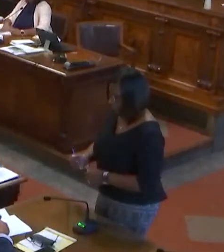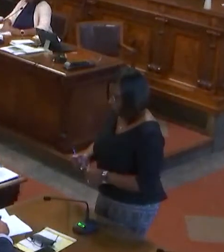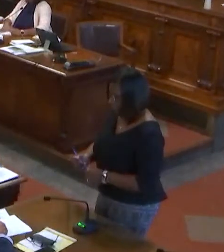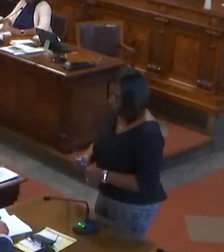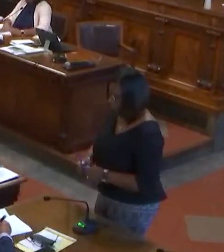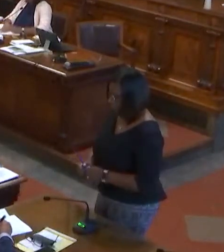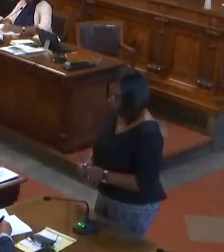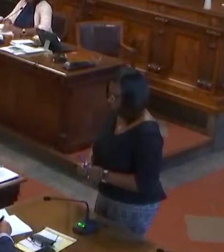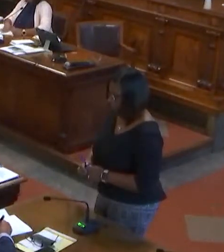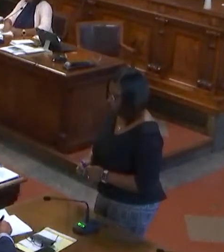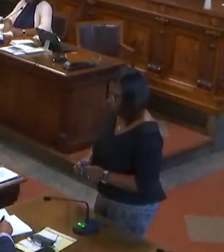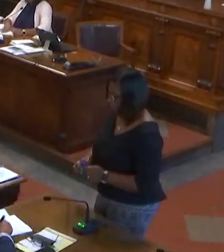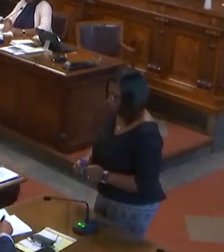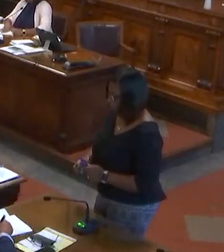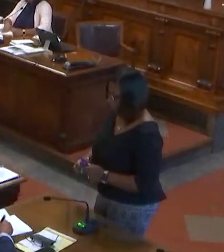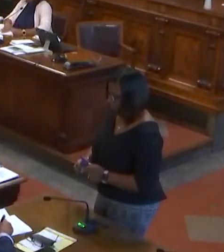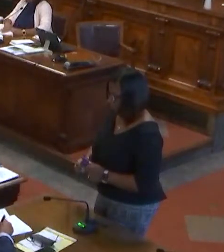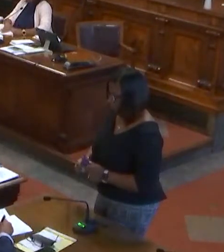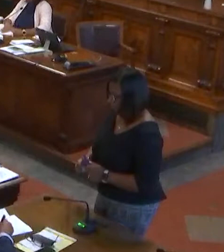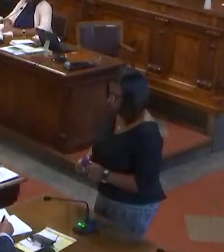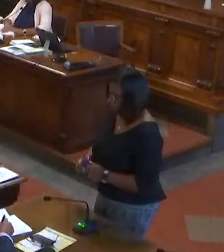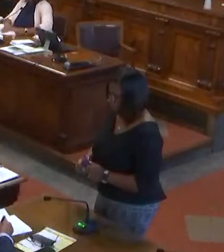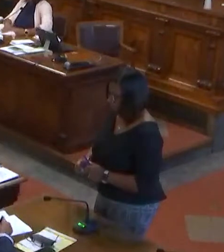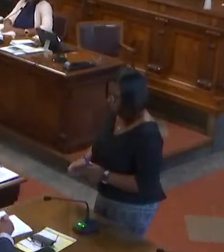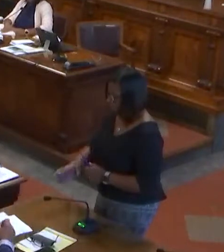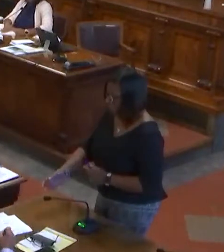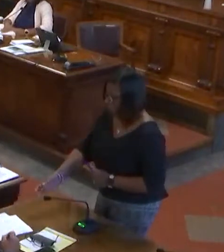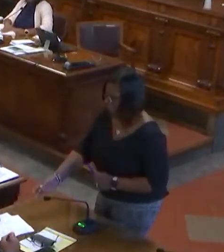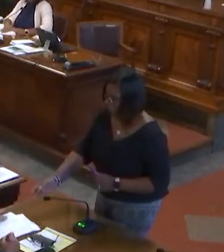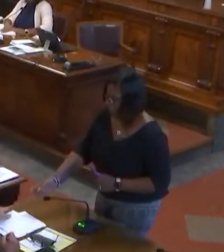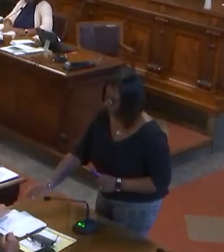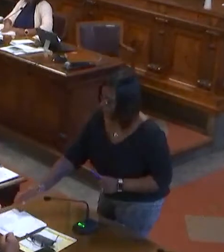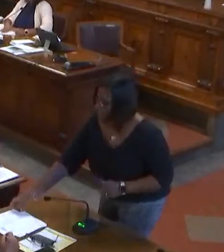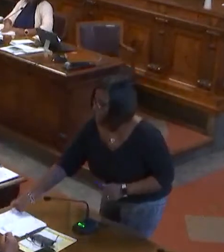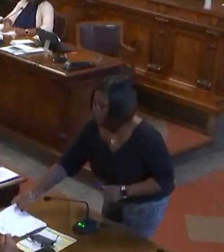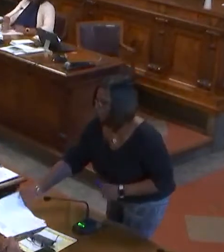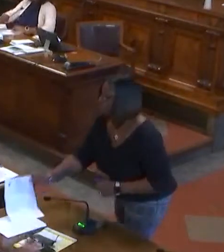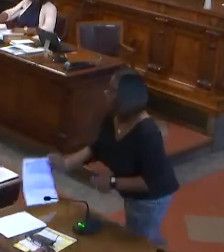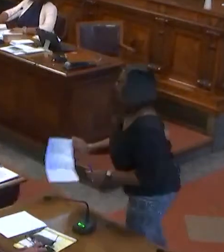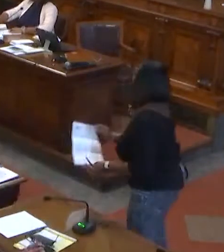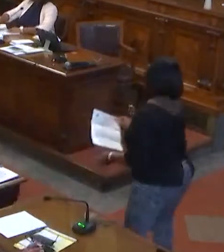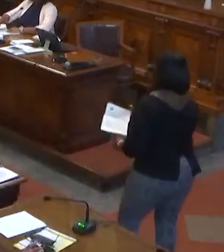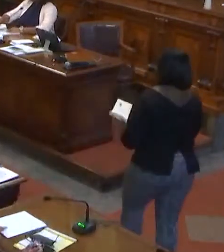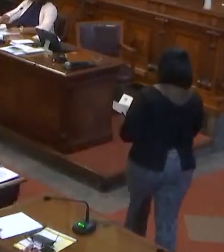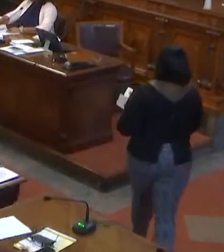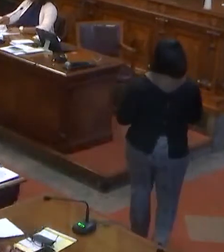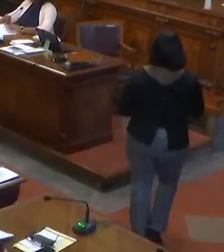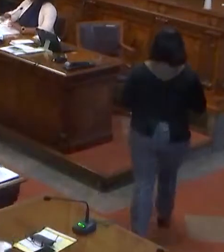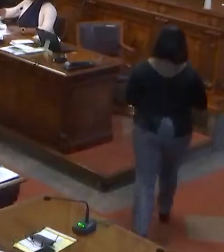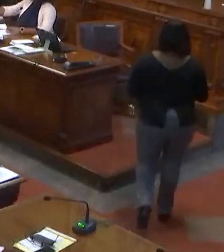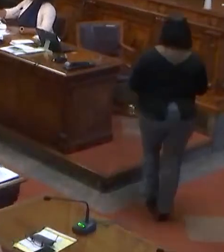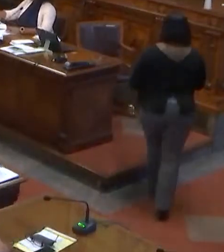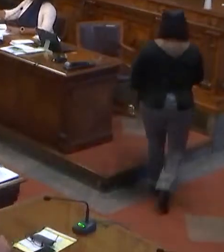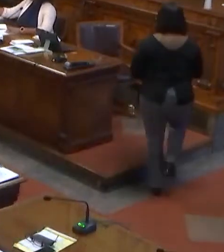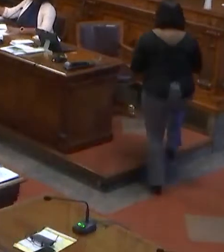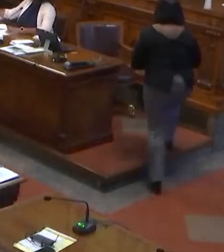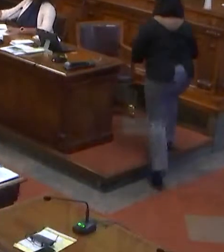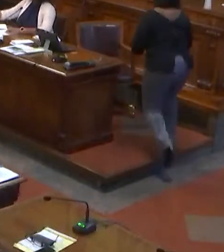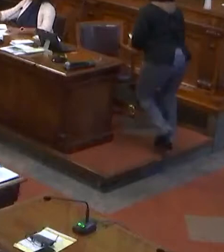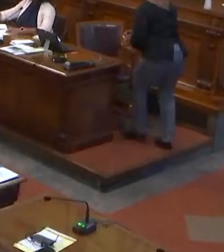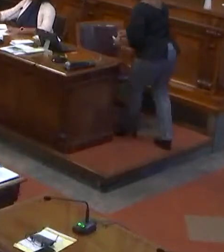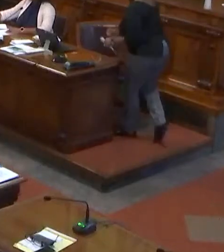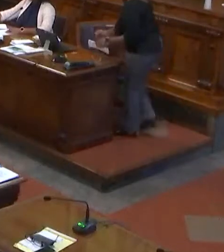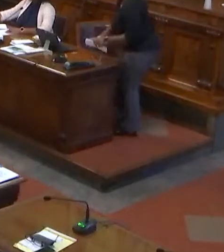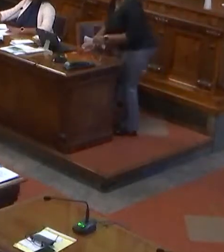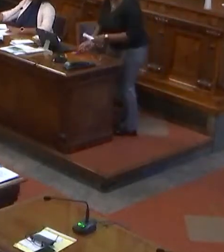Strasburger? Aye. Mr. Krause, President? Aye. 8 ayes, 0 noes. Thank you very much. The bill then, having received the legally required